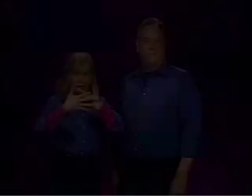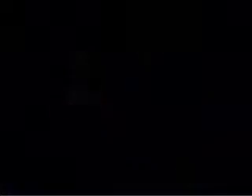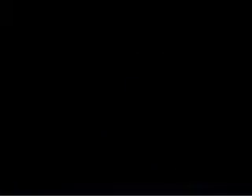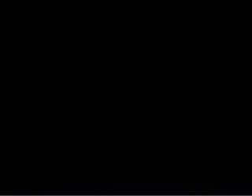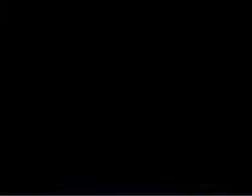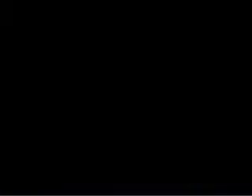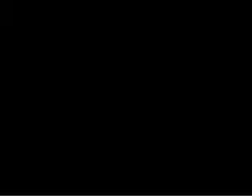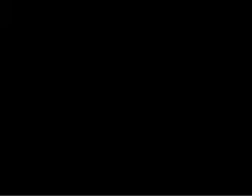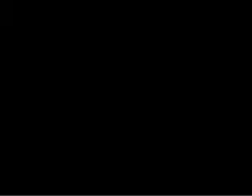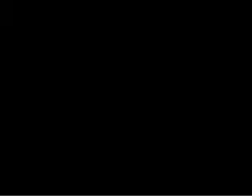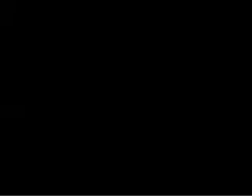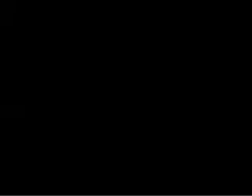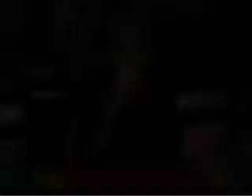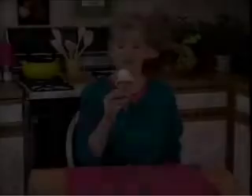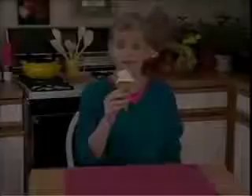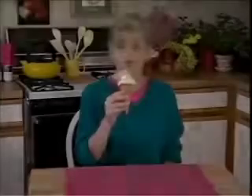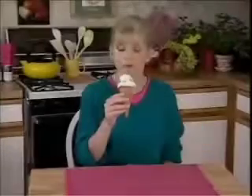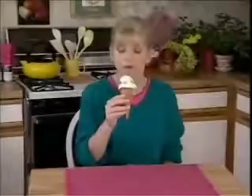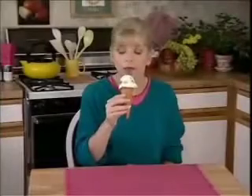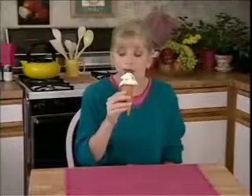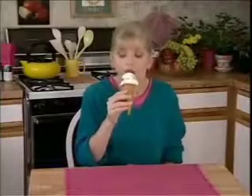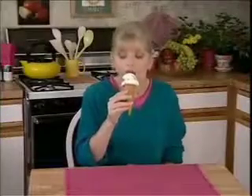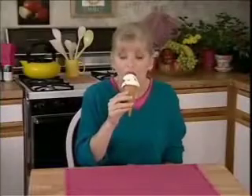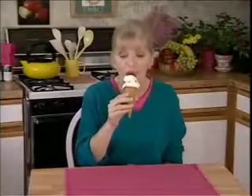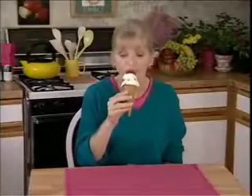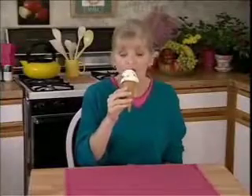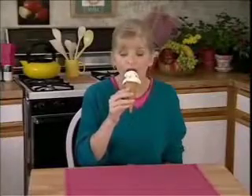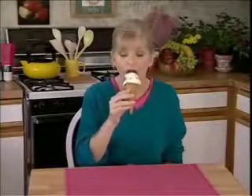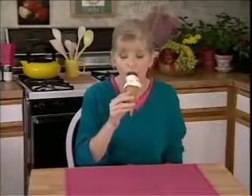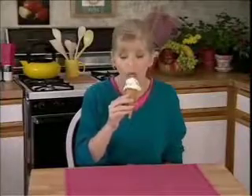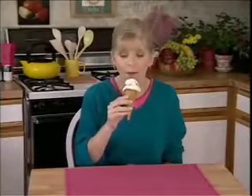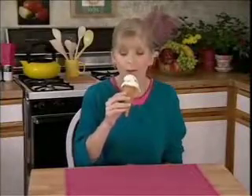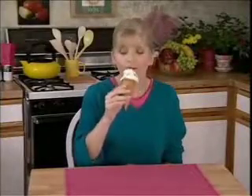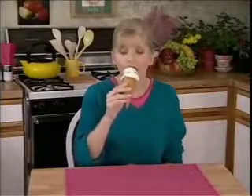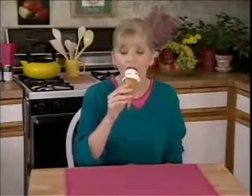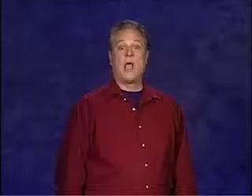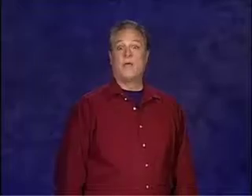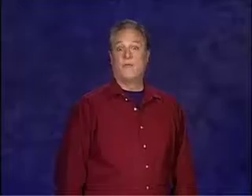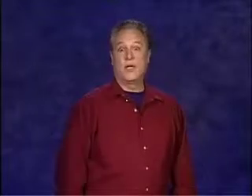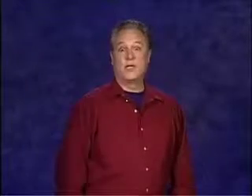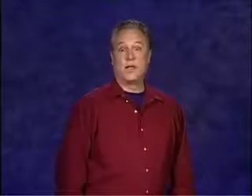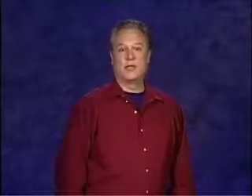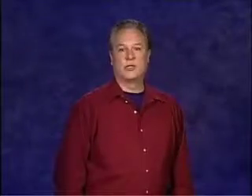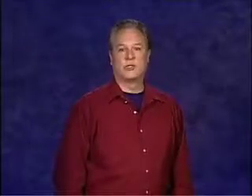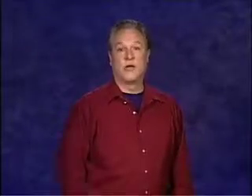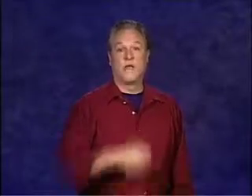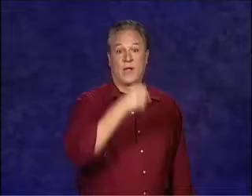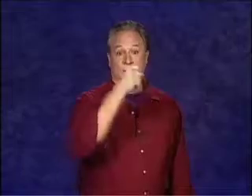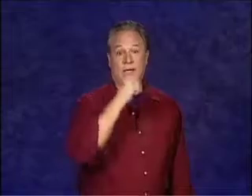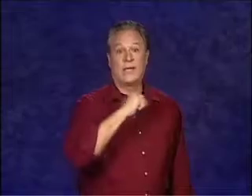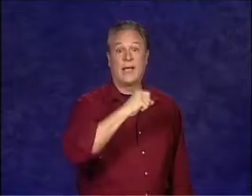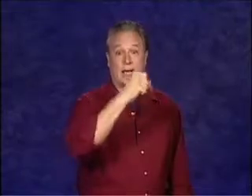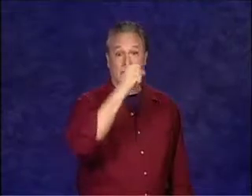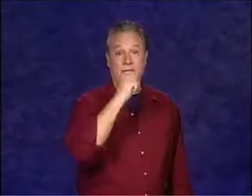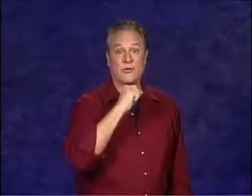they represent. In lesson 9, you learned signs for things that are based on what we do with them and to